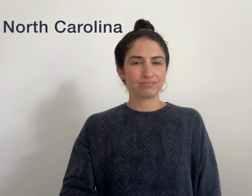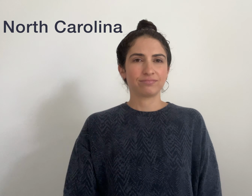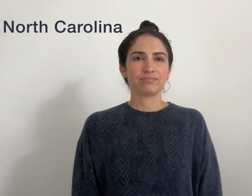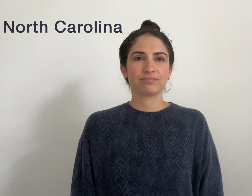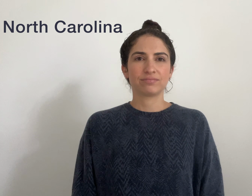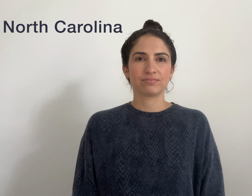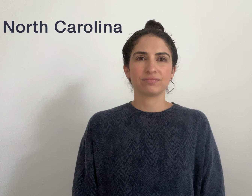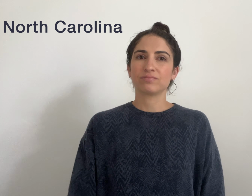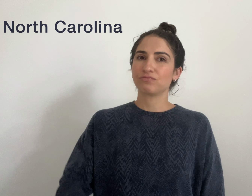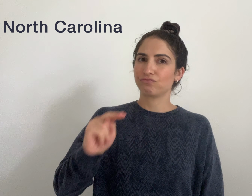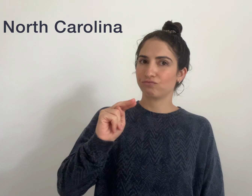Carolina,